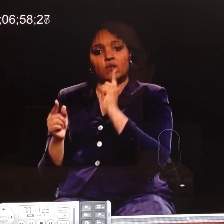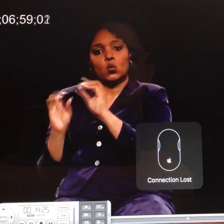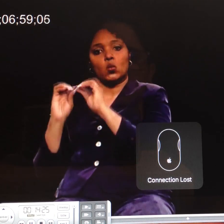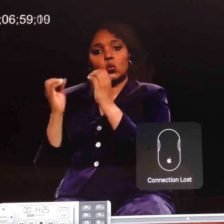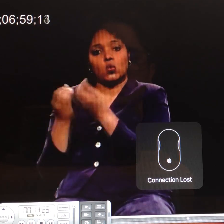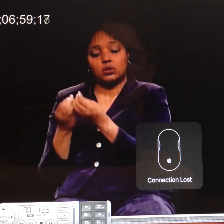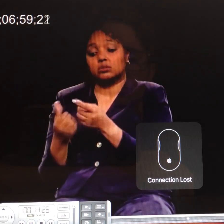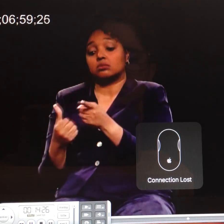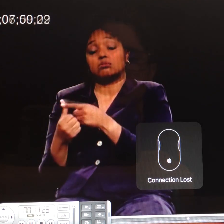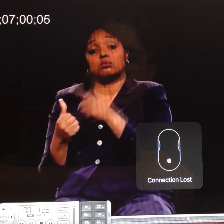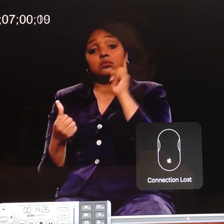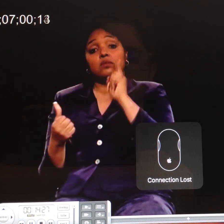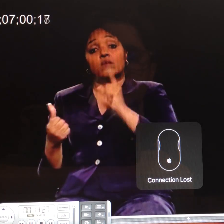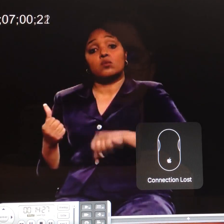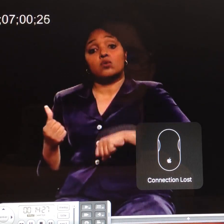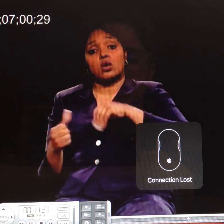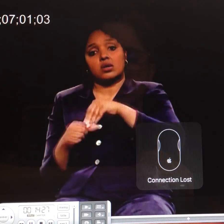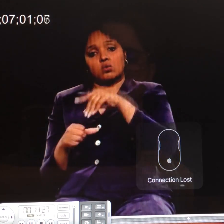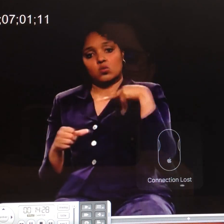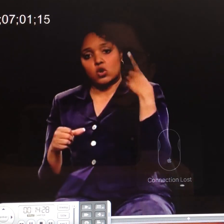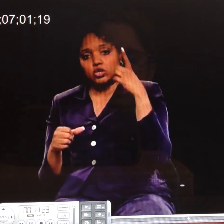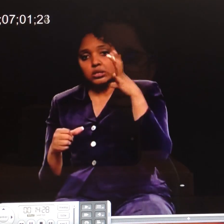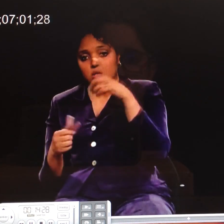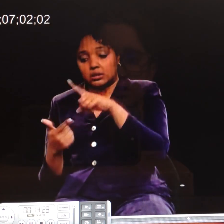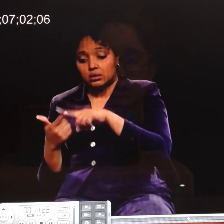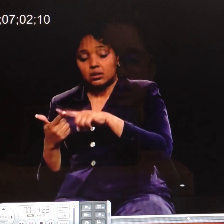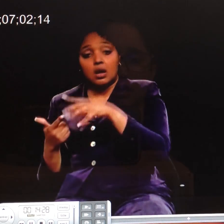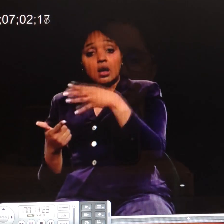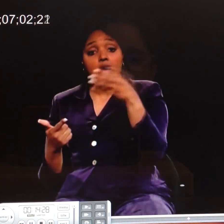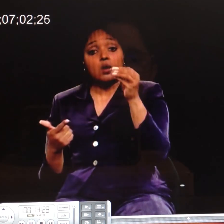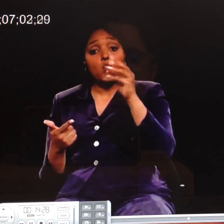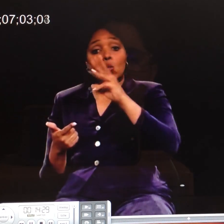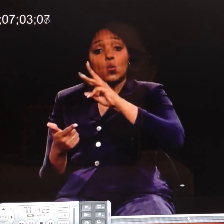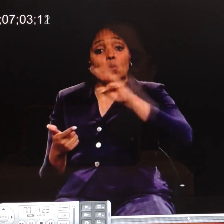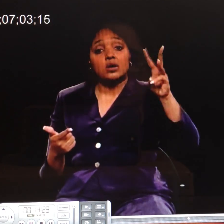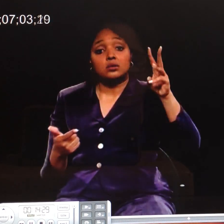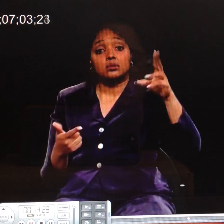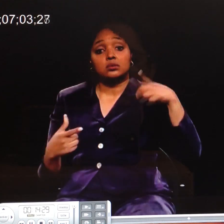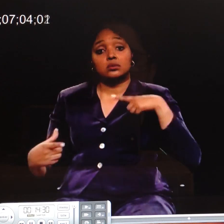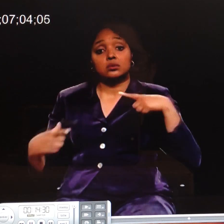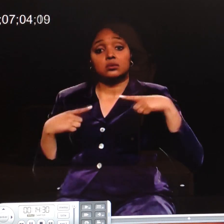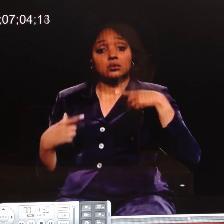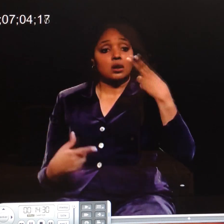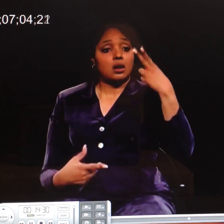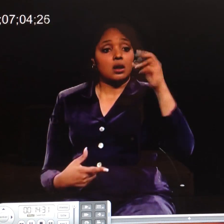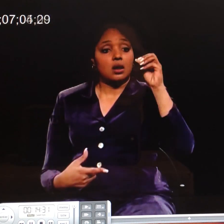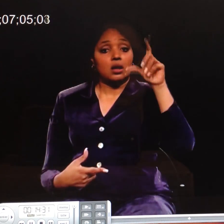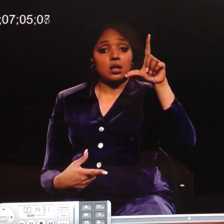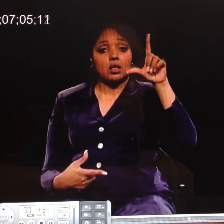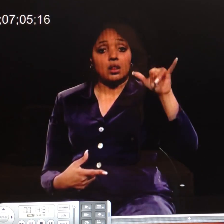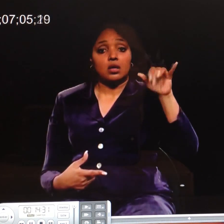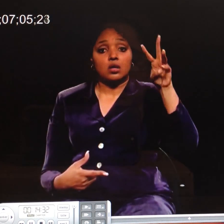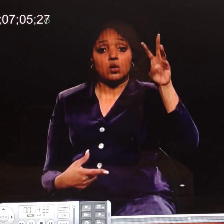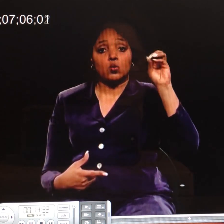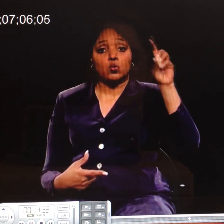granted money to different organizations in order to start a pilot program. One of them